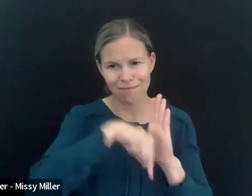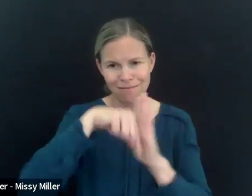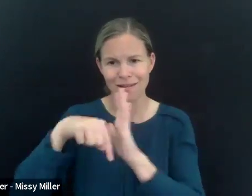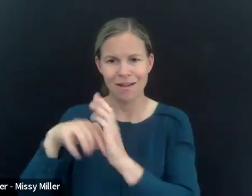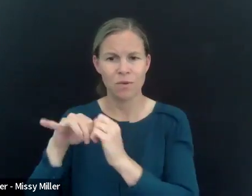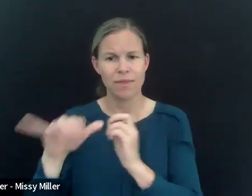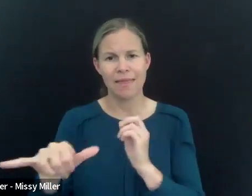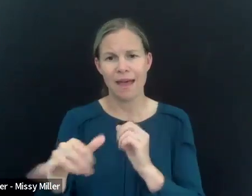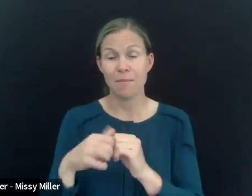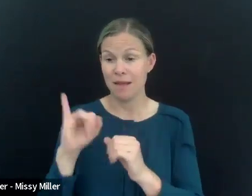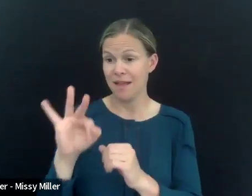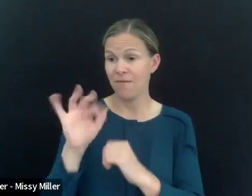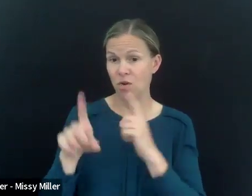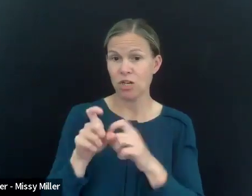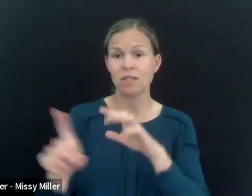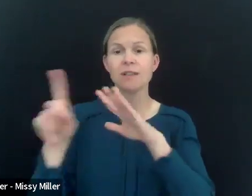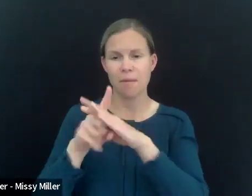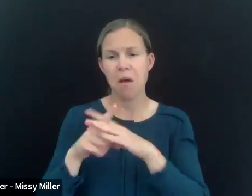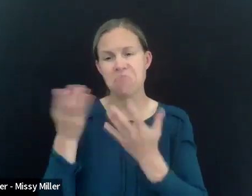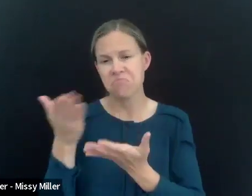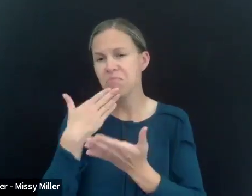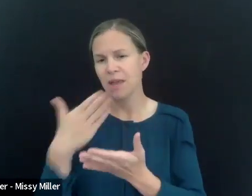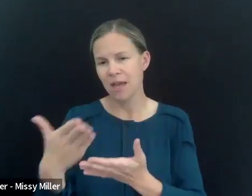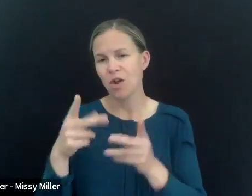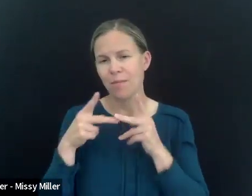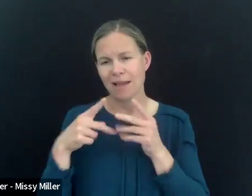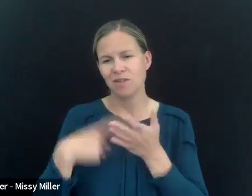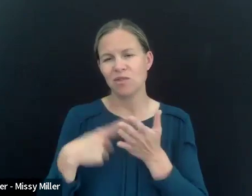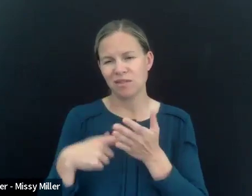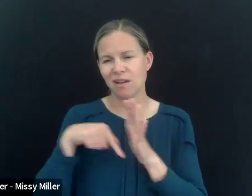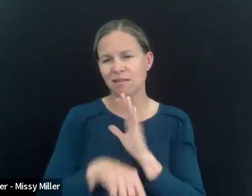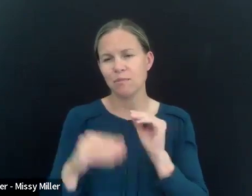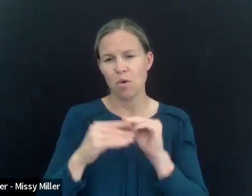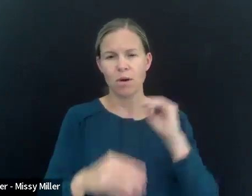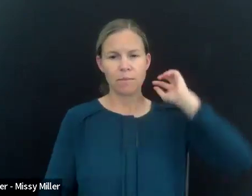questions, perhaps later that would be a place where we can get into some of those weeds.